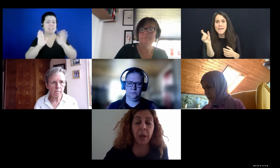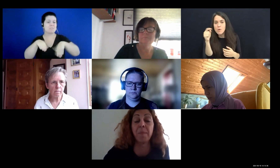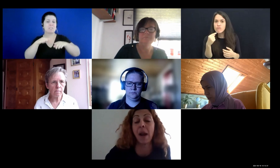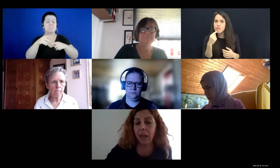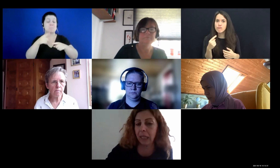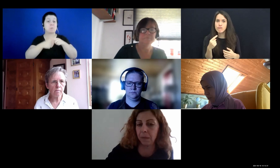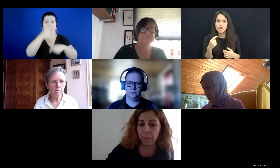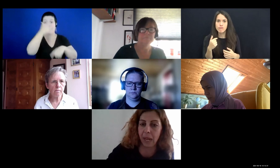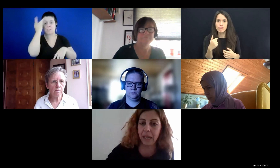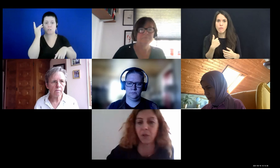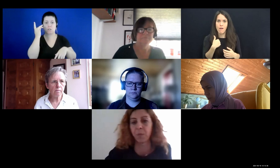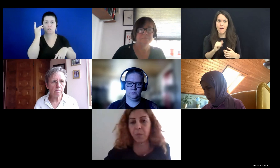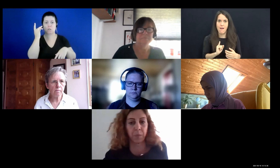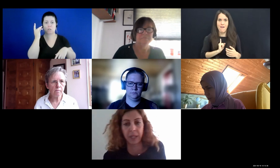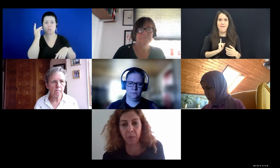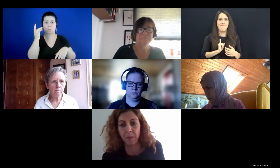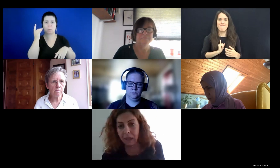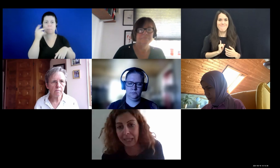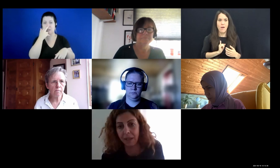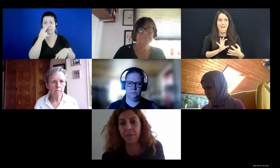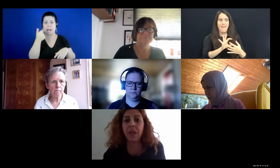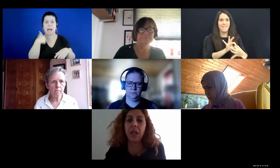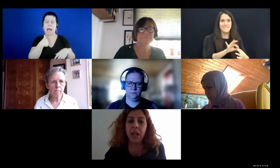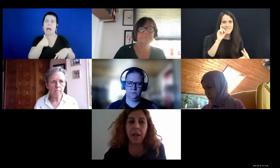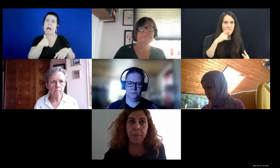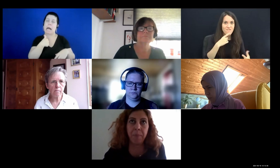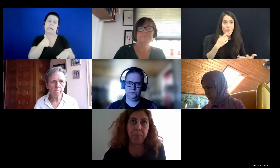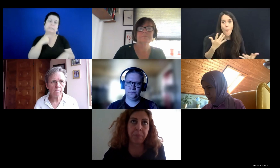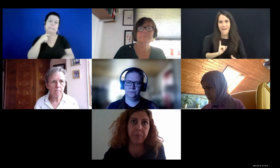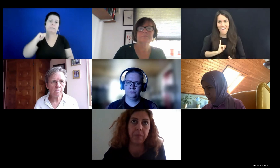as primarily blind or as primarily deaf,